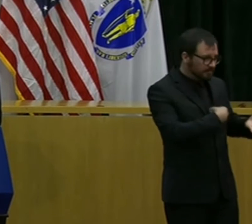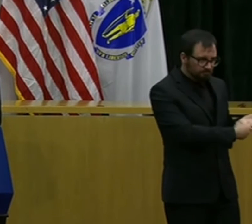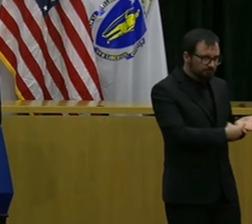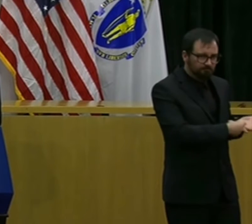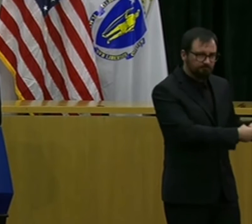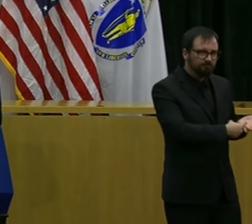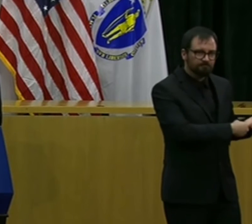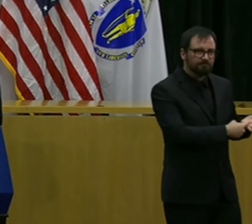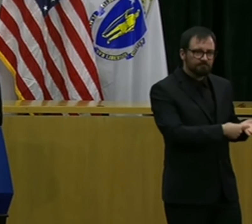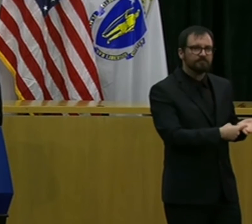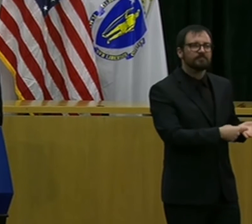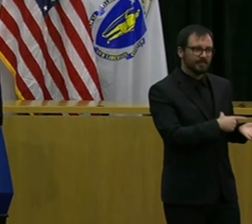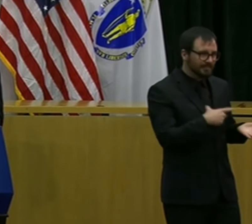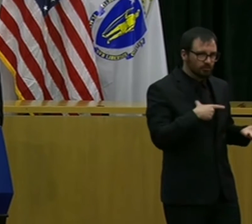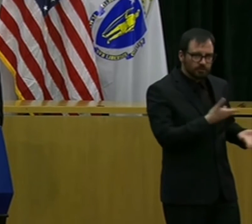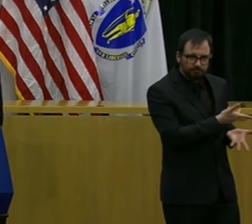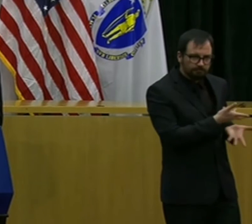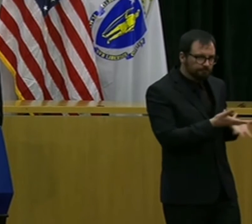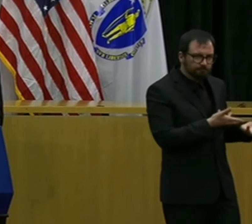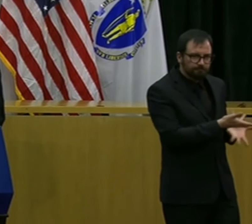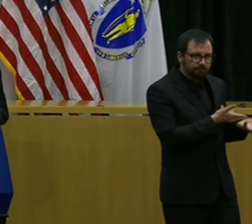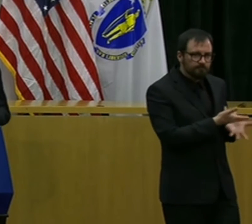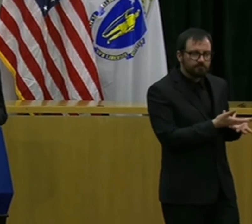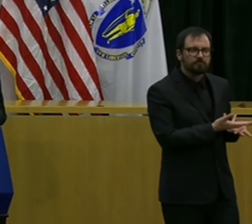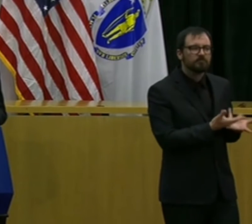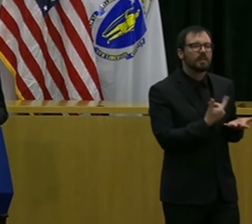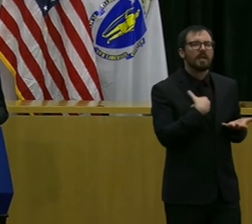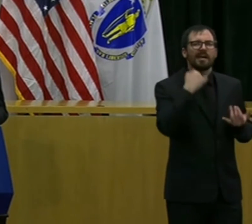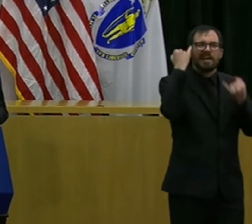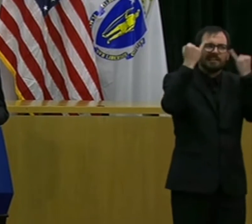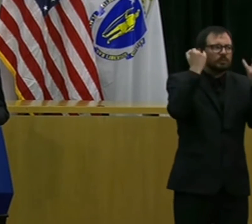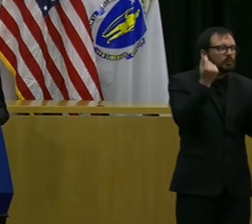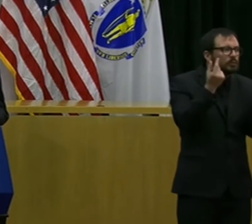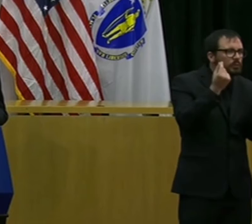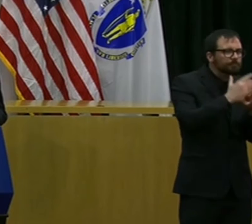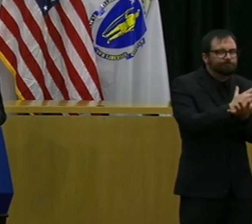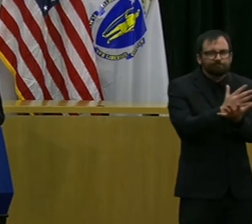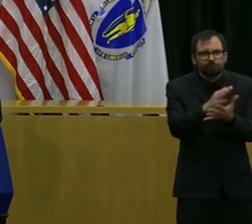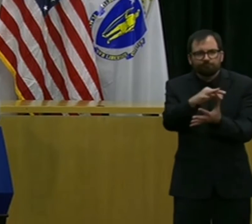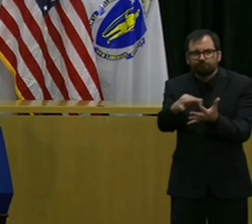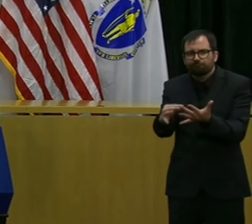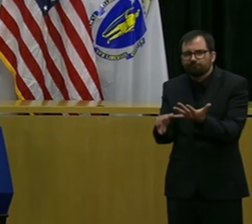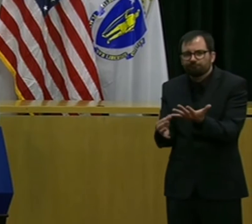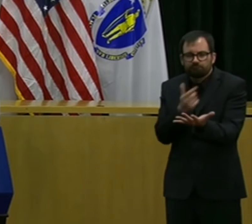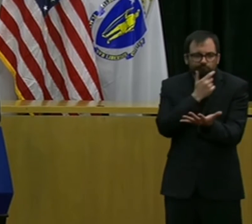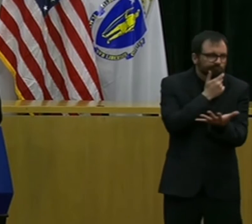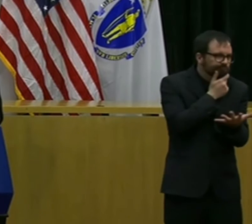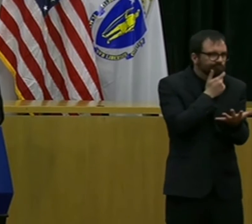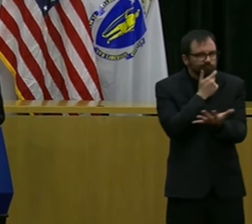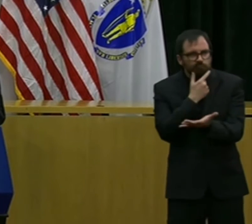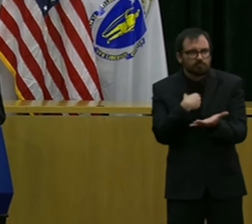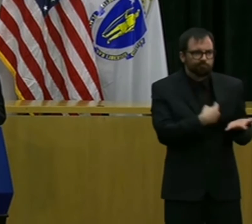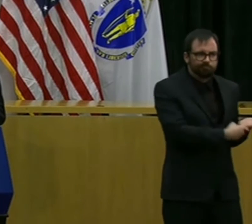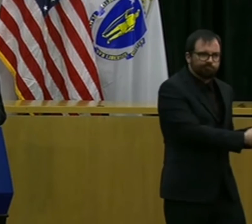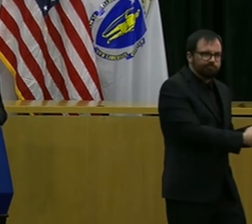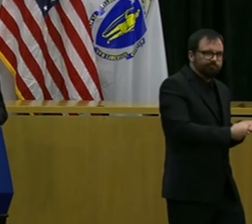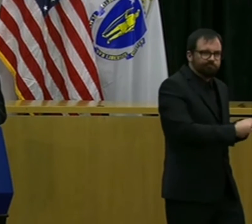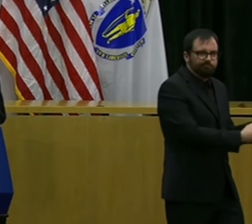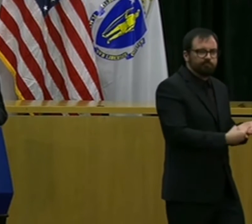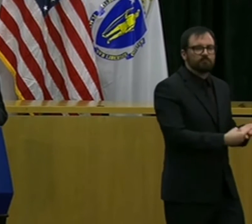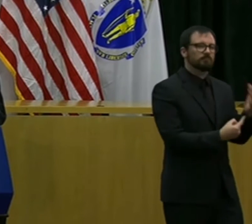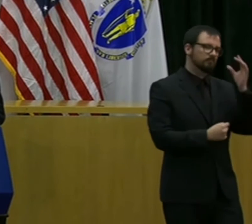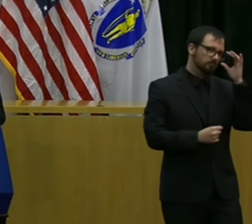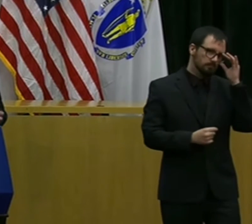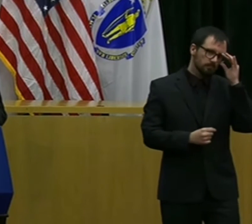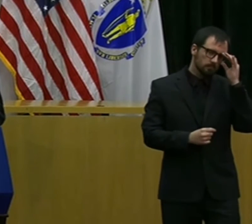in discussions about what else we might do. I don't think it makes sense necessarily for us to file legislation, given how difficult it is